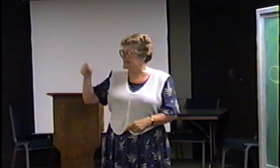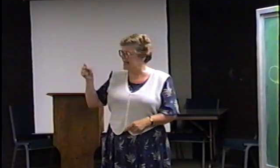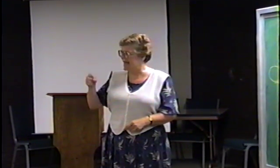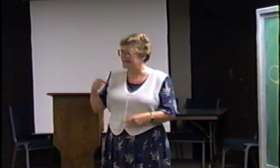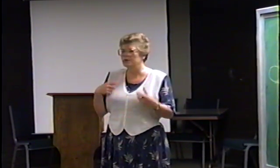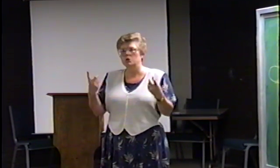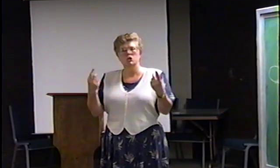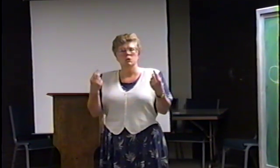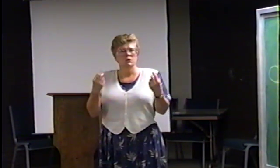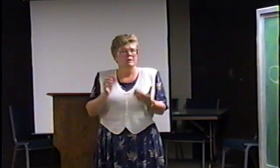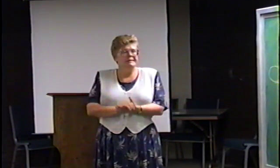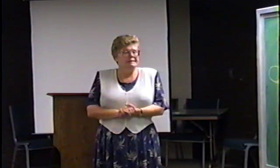Yeah.